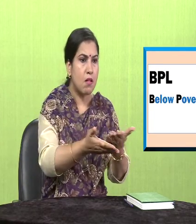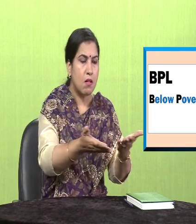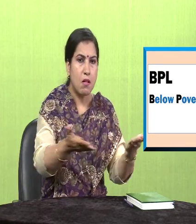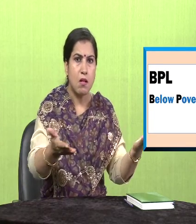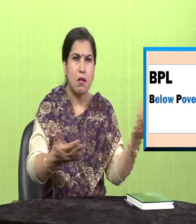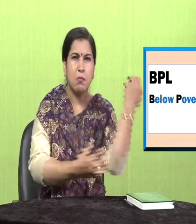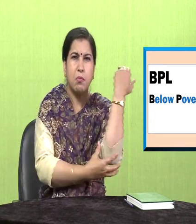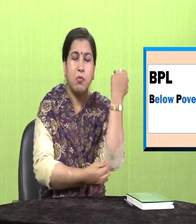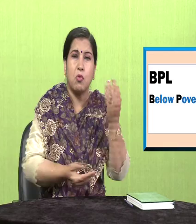line,